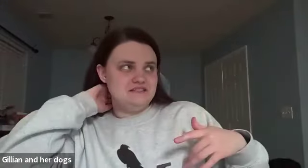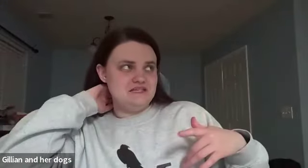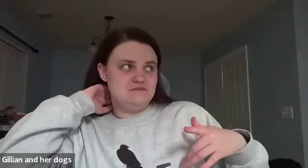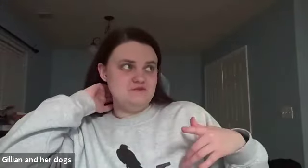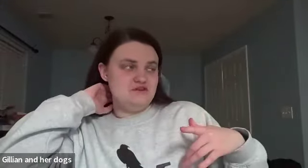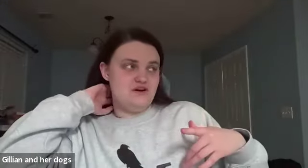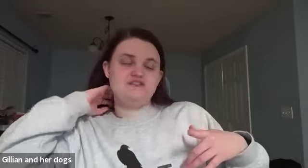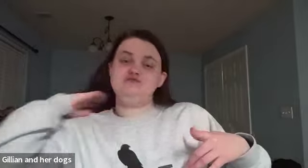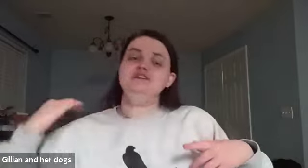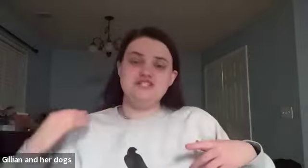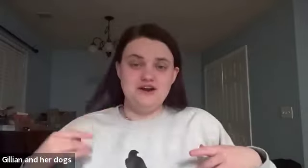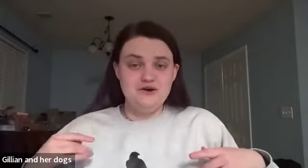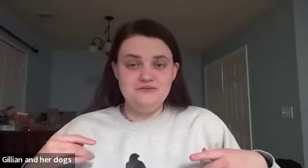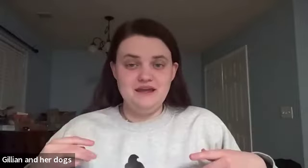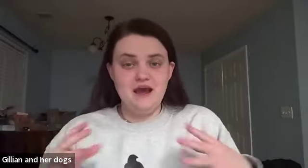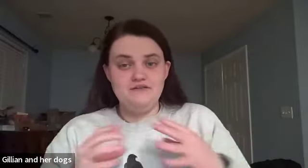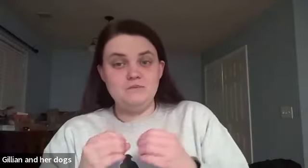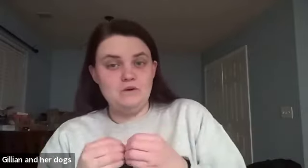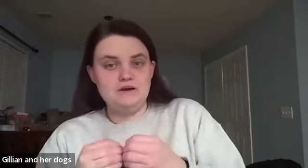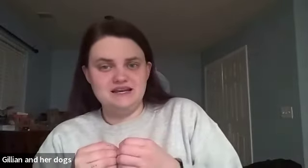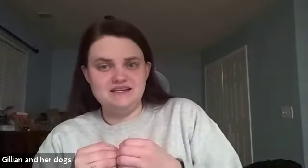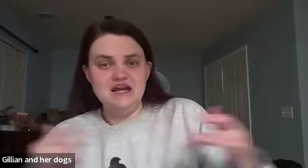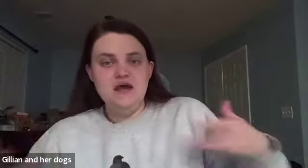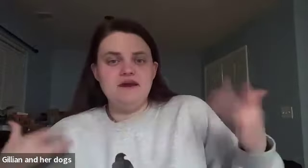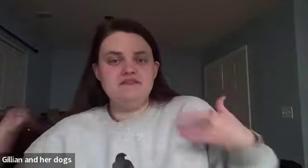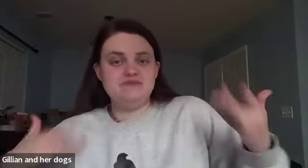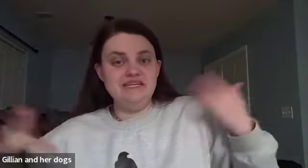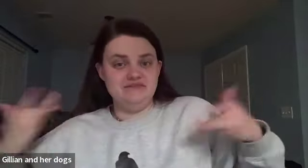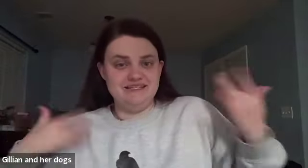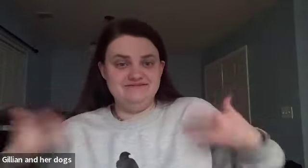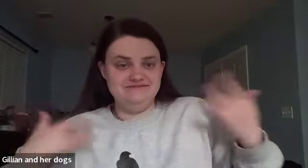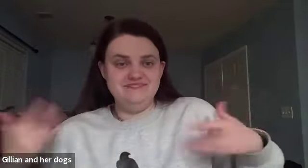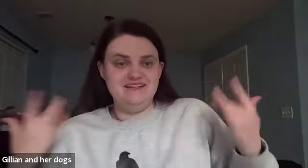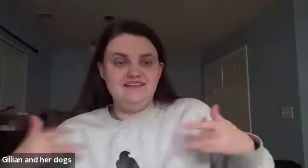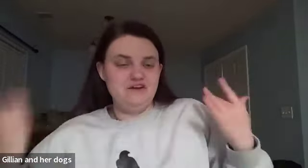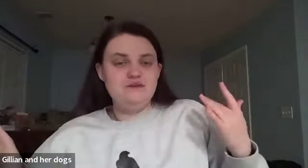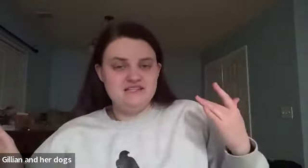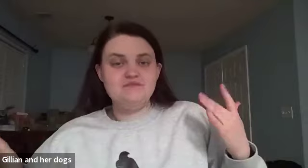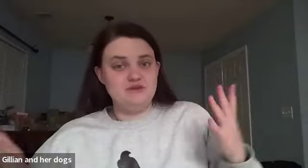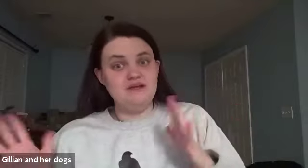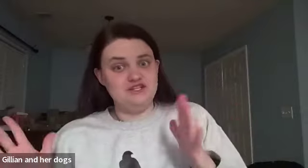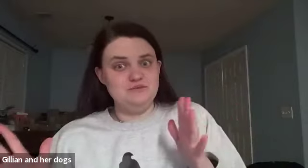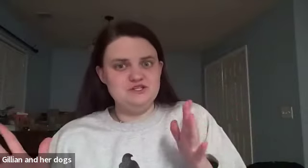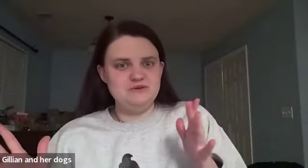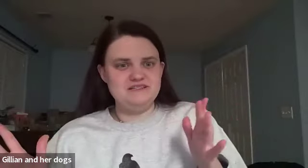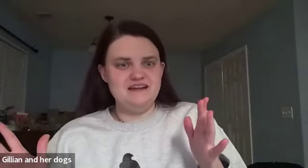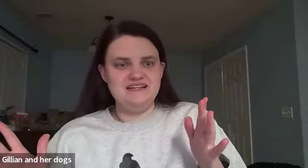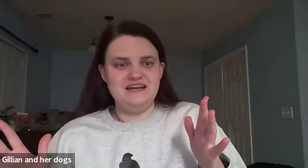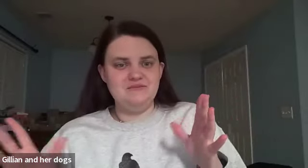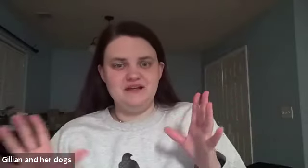say sometimes you can also really show if you're more excited by the speed of it. Like there have been times where I'm like super, super excited and I'm